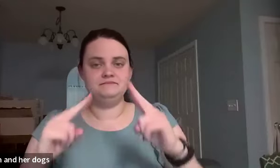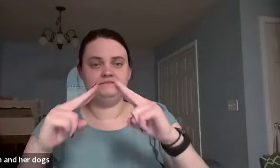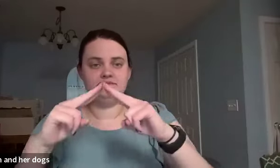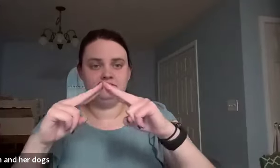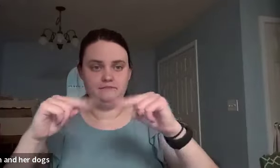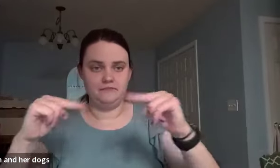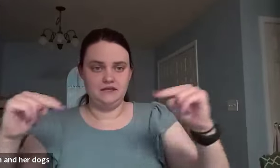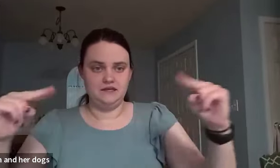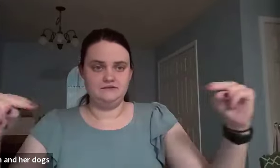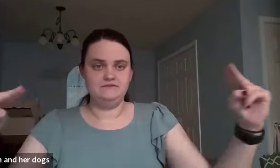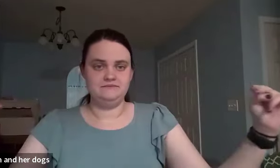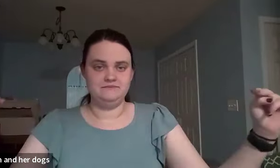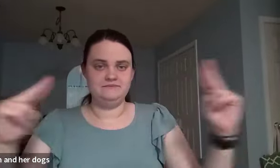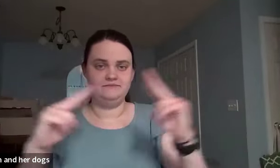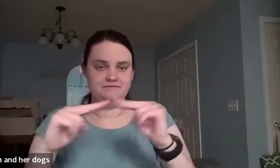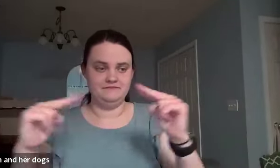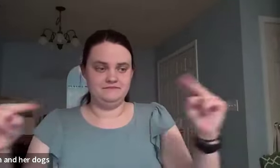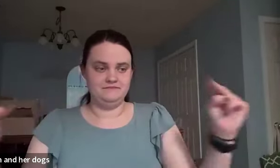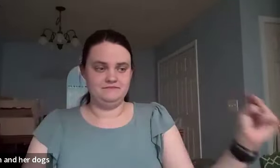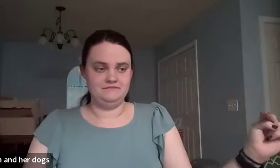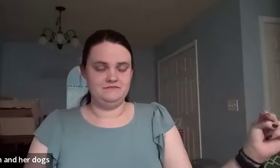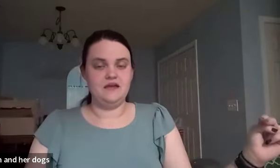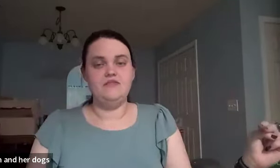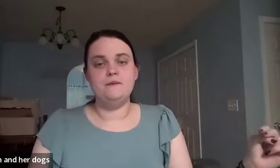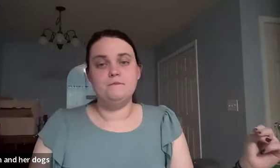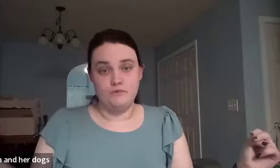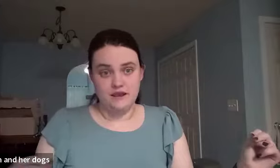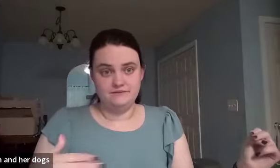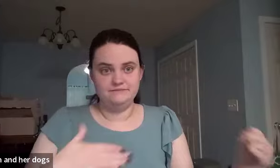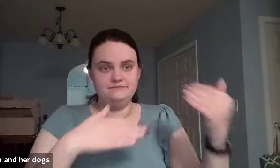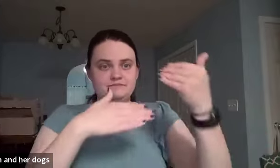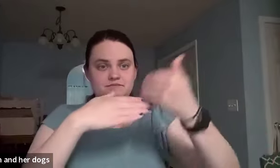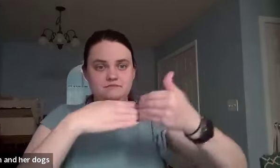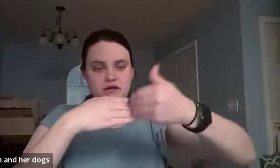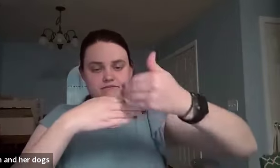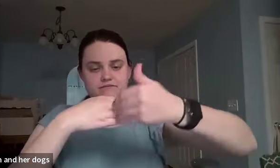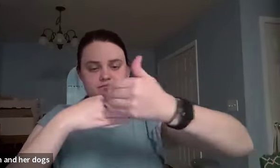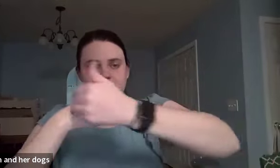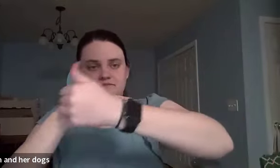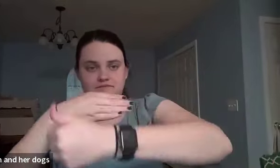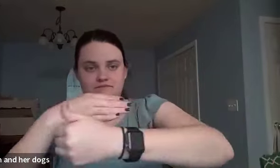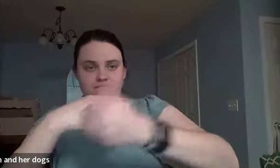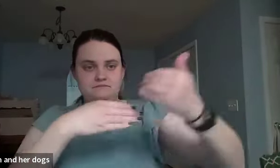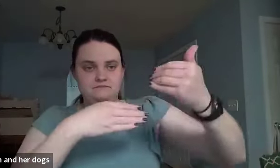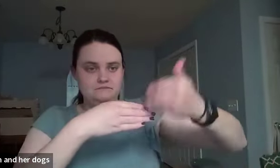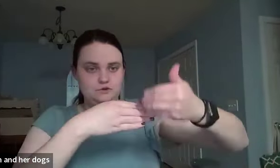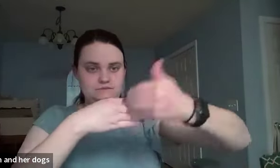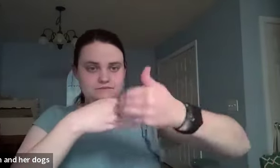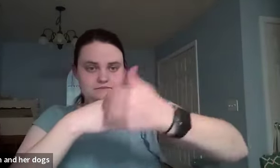Bacon. Bacon. And then bread. Bread. Bread.